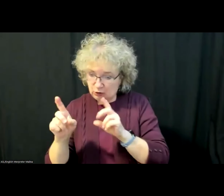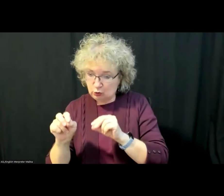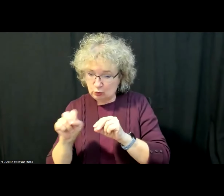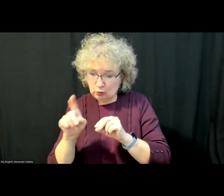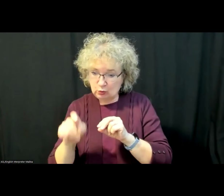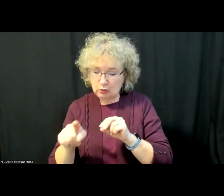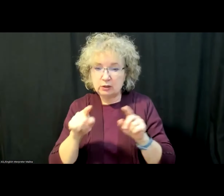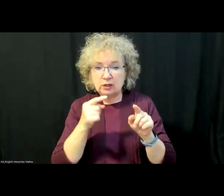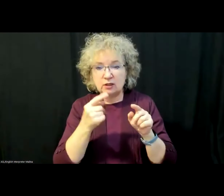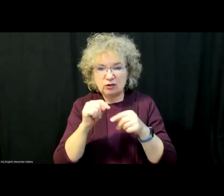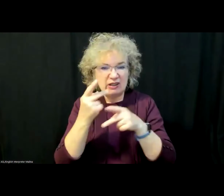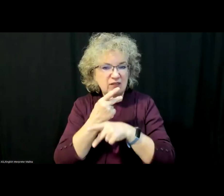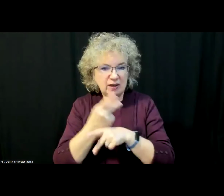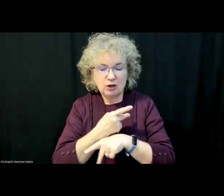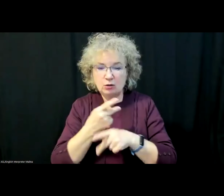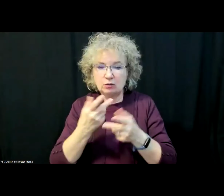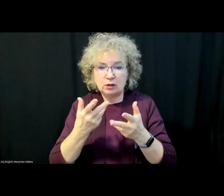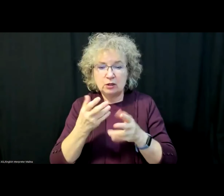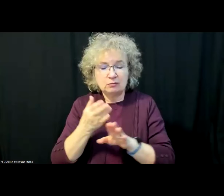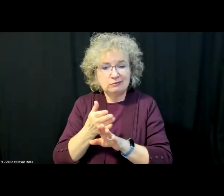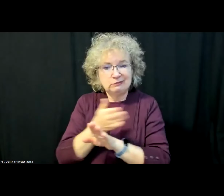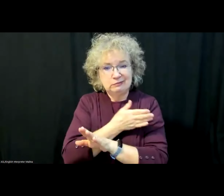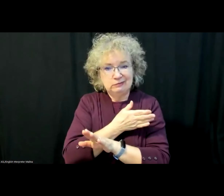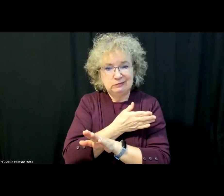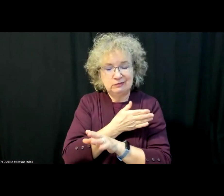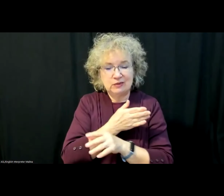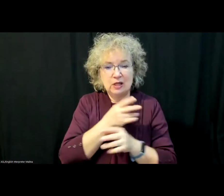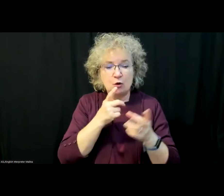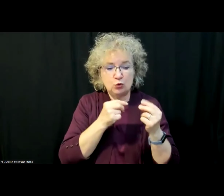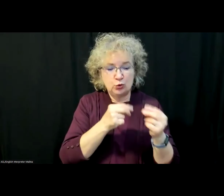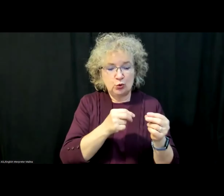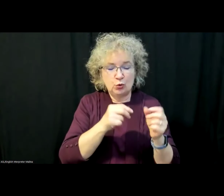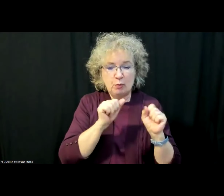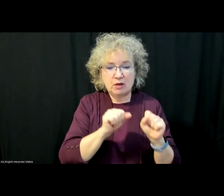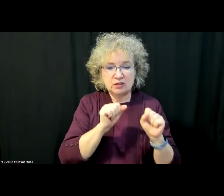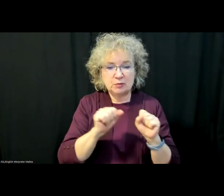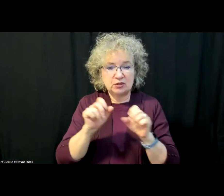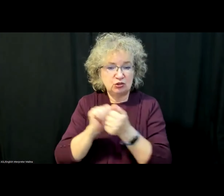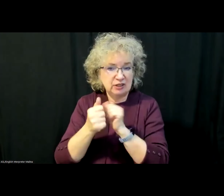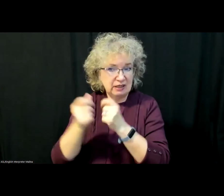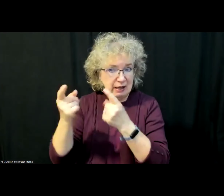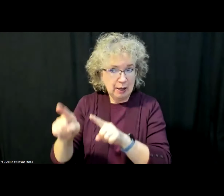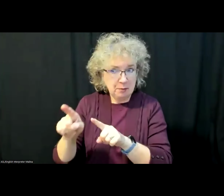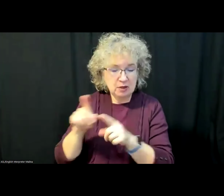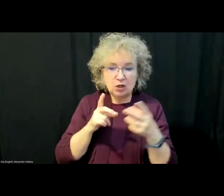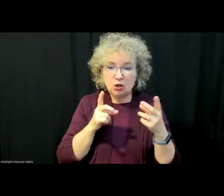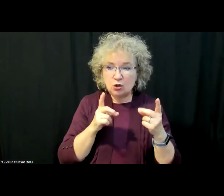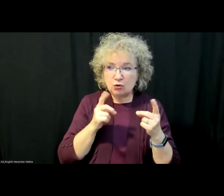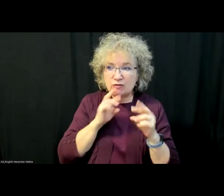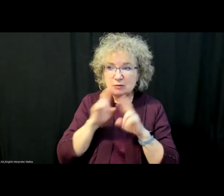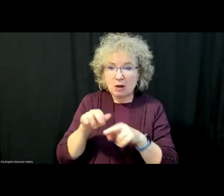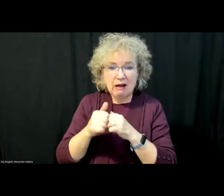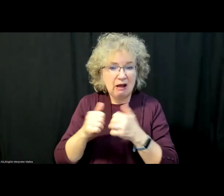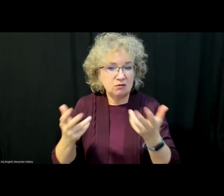figure out to be, you know, to do in response to some of the potential changes that might come and, and,